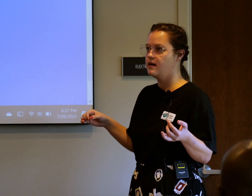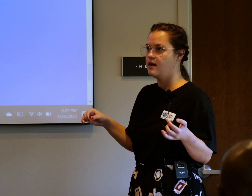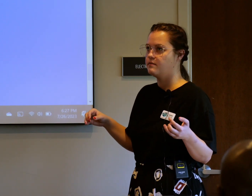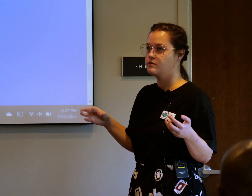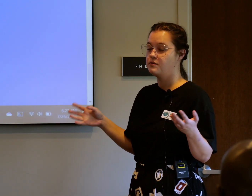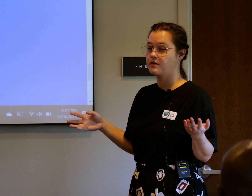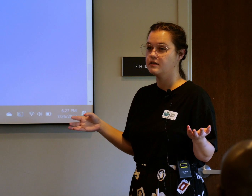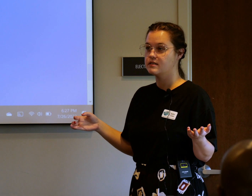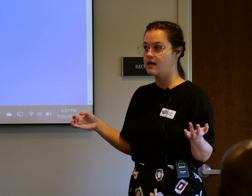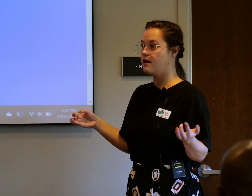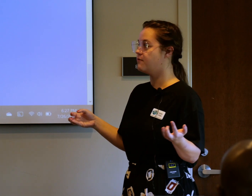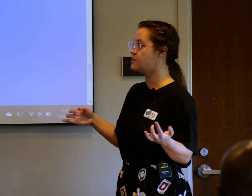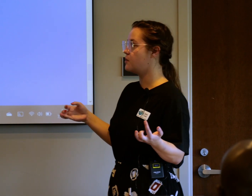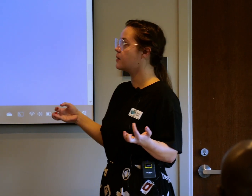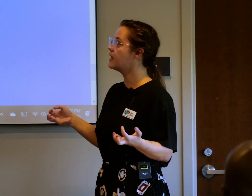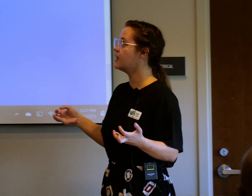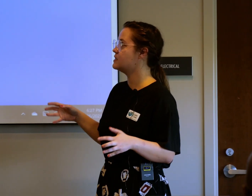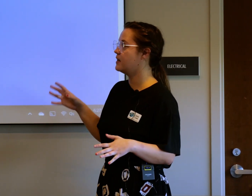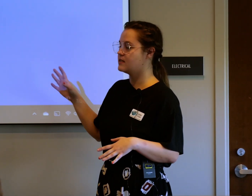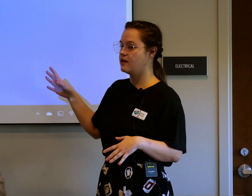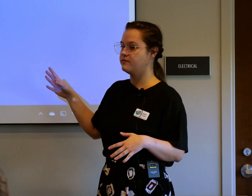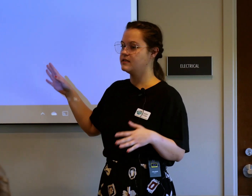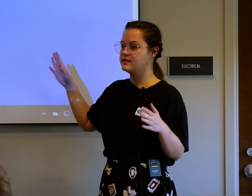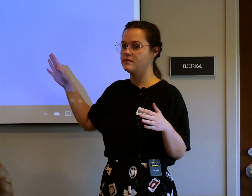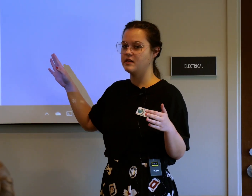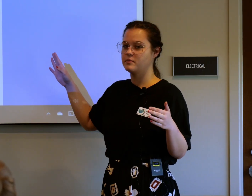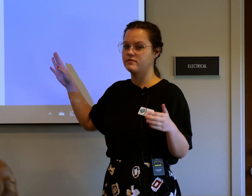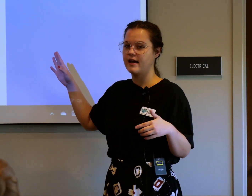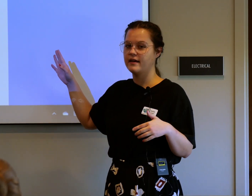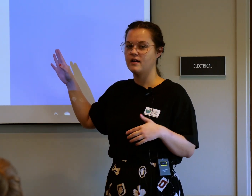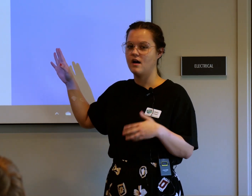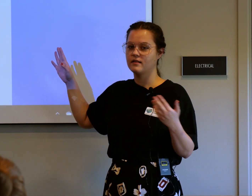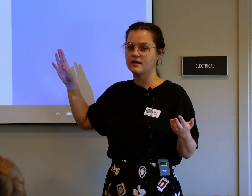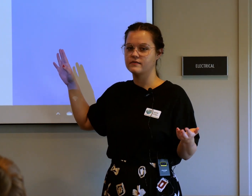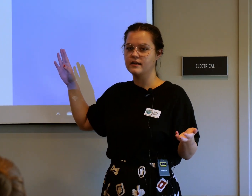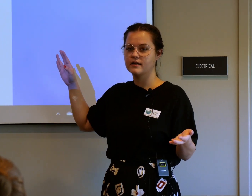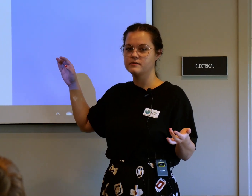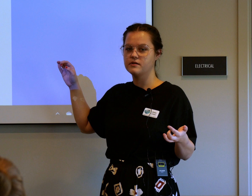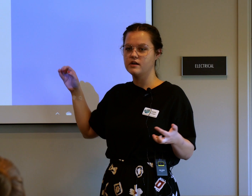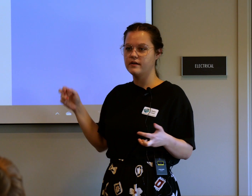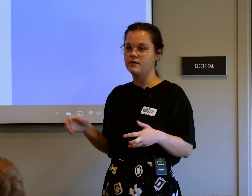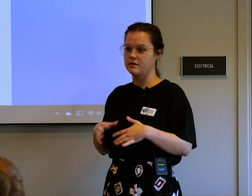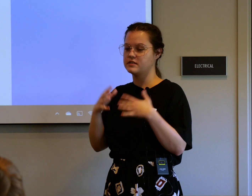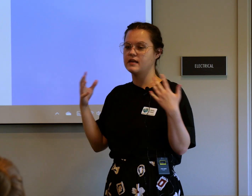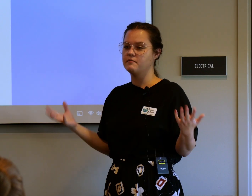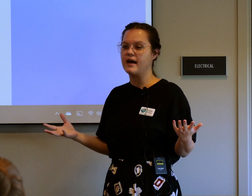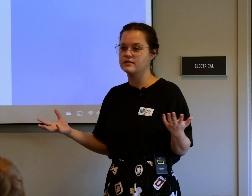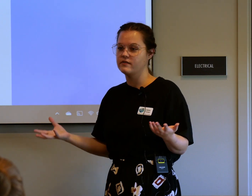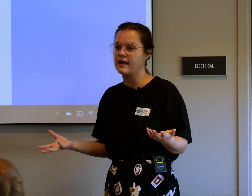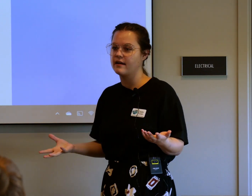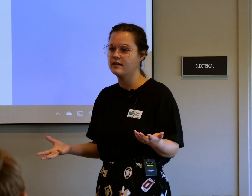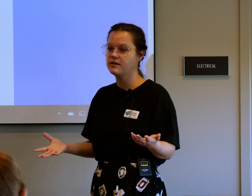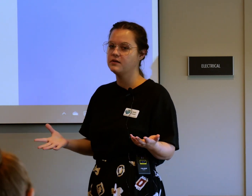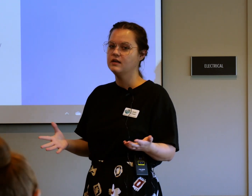is 2/3 of the scoring is based off the testimony you provide on loss of income due to COVID or just the